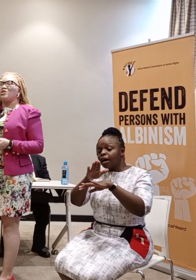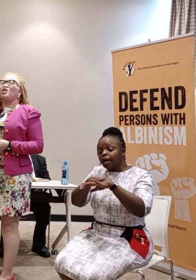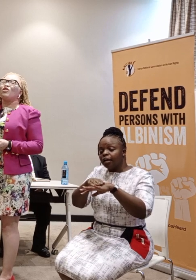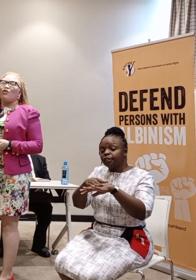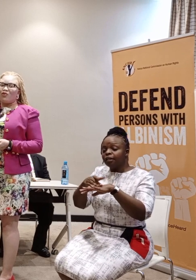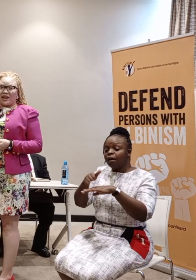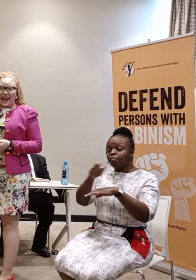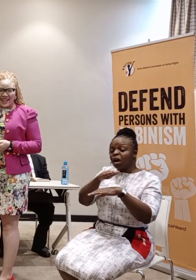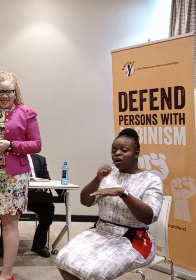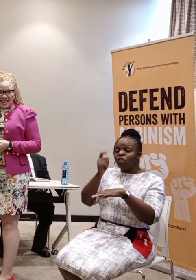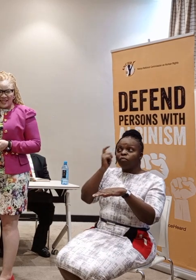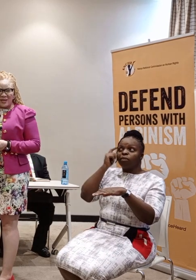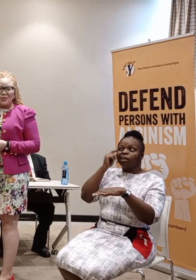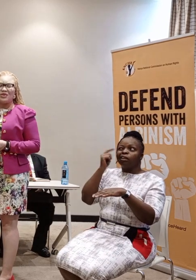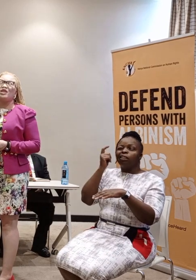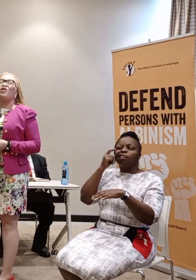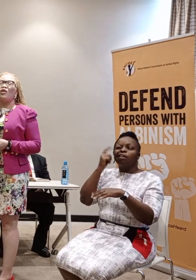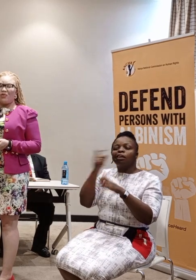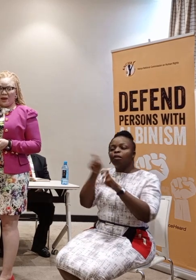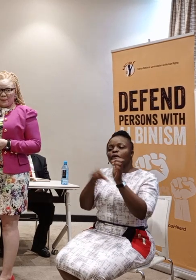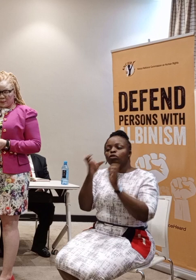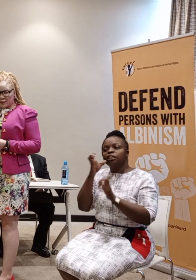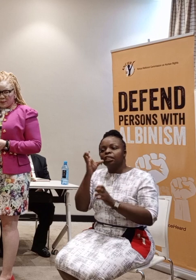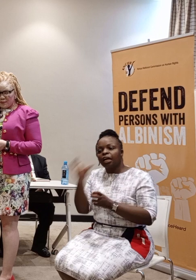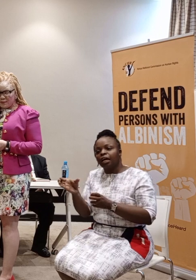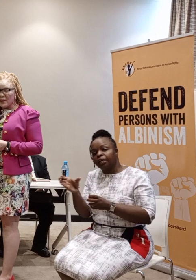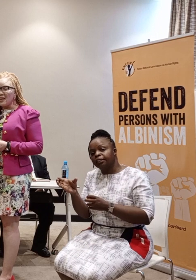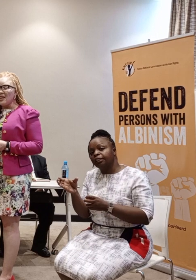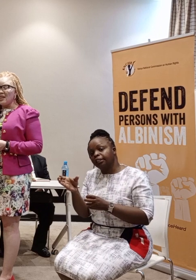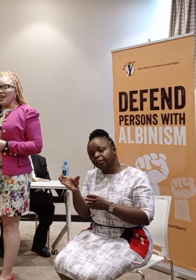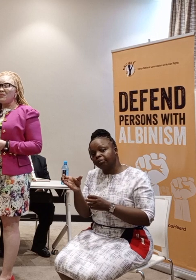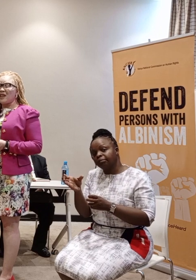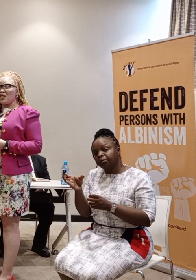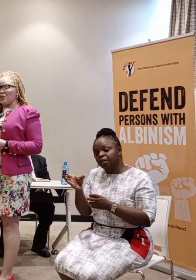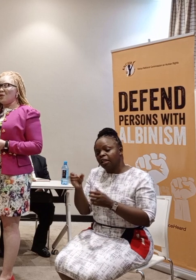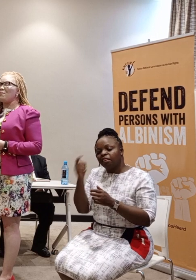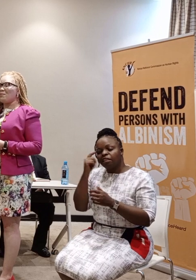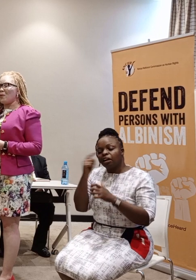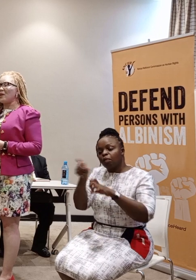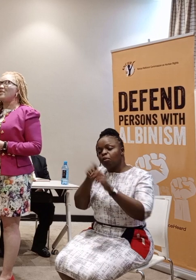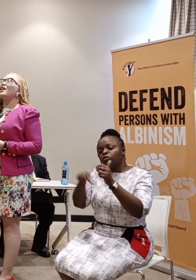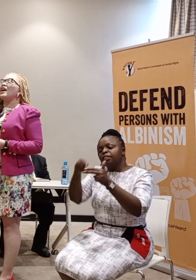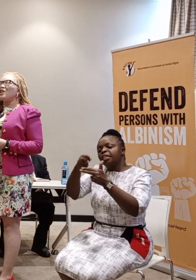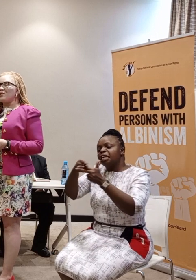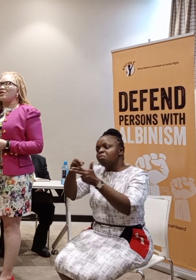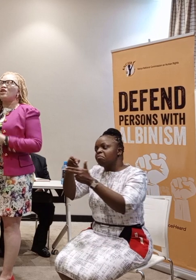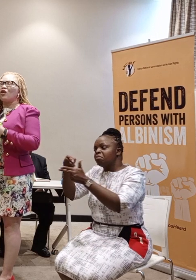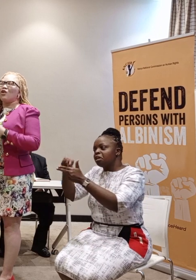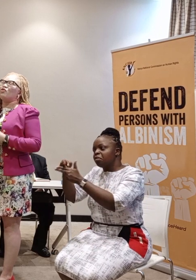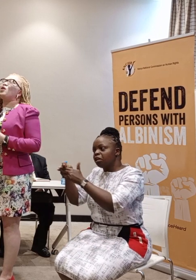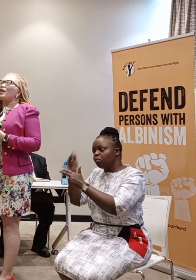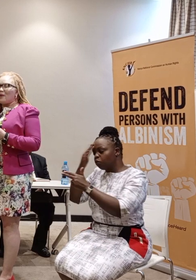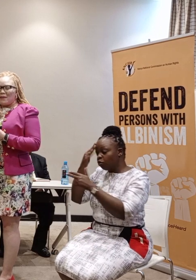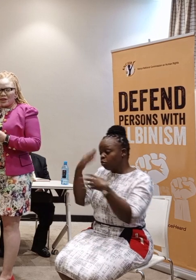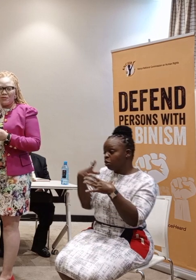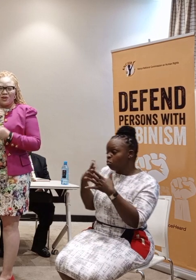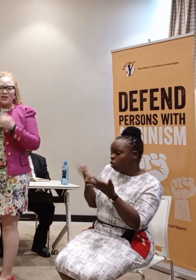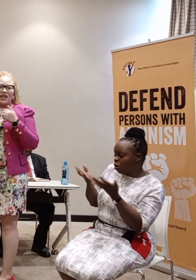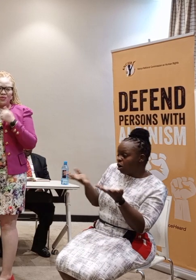mind, we think of the caste, we think of the names that we know people with, and we think of